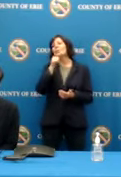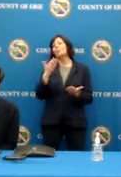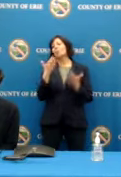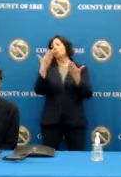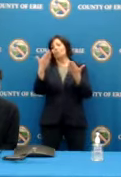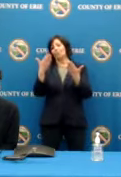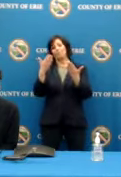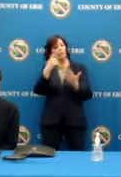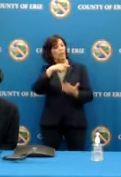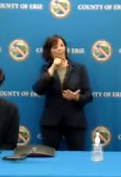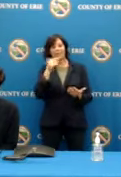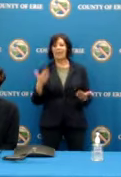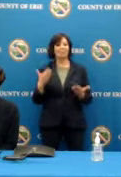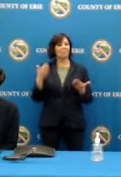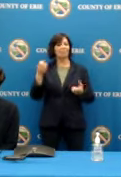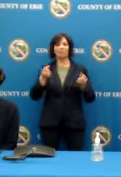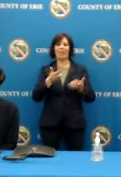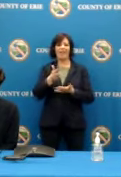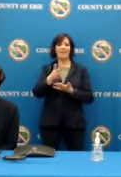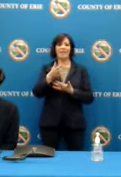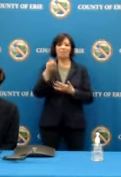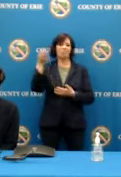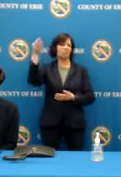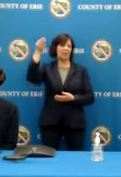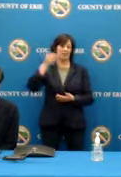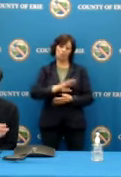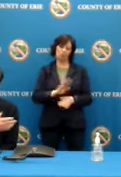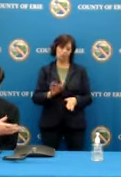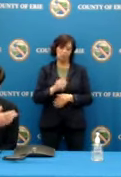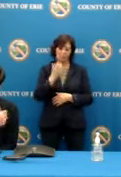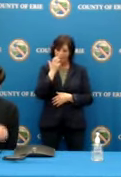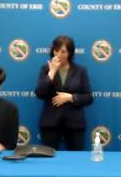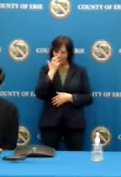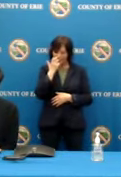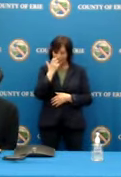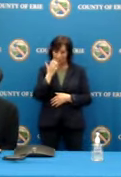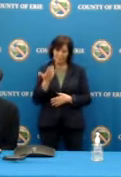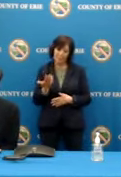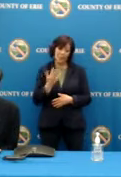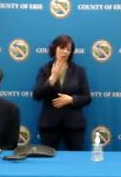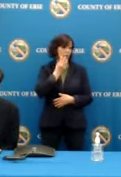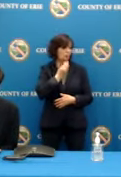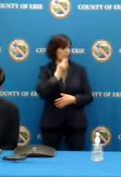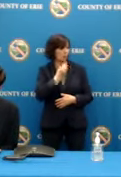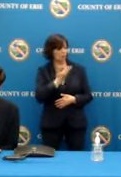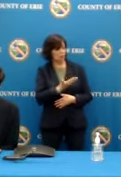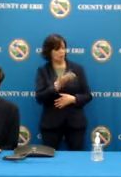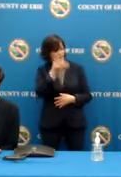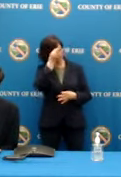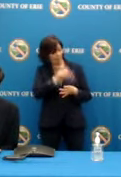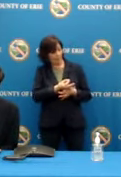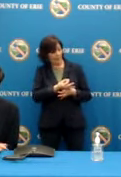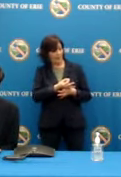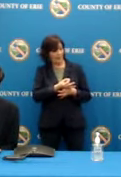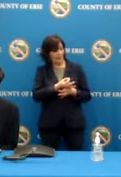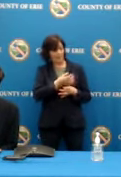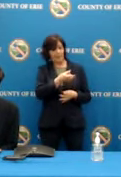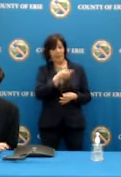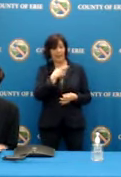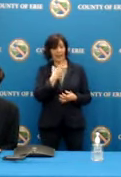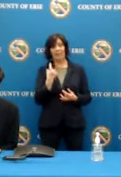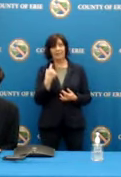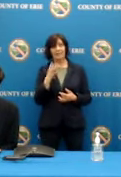and we are not recommending drive-up Masses of any type. Are those in the Jewish faith basically had the most strangest Passover